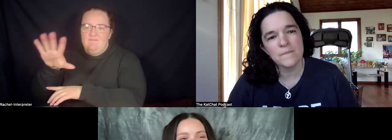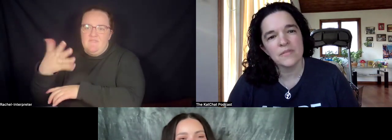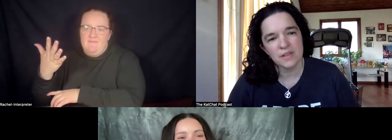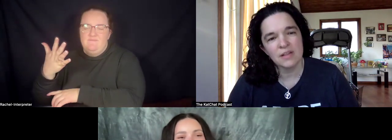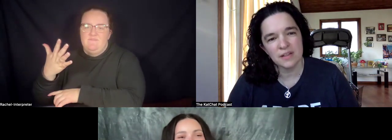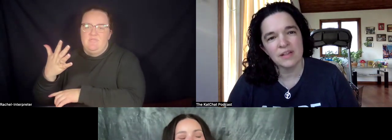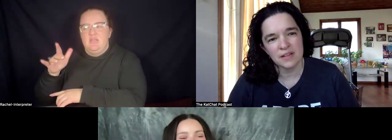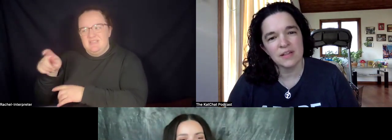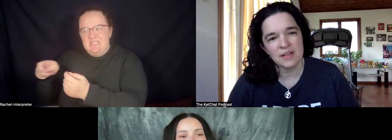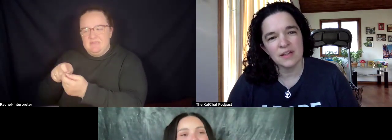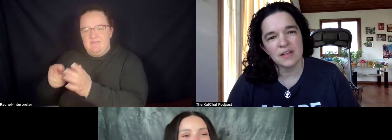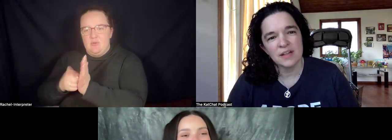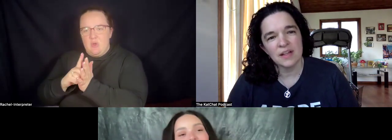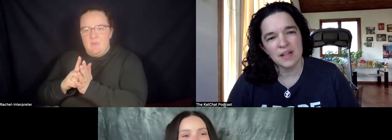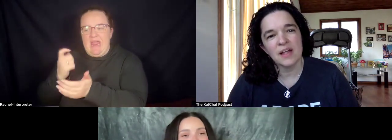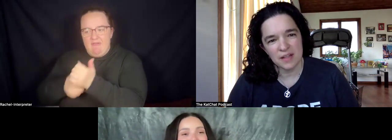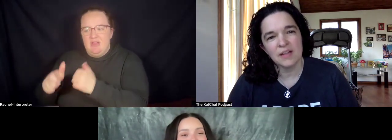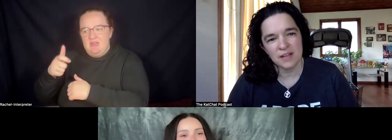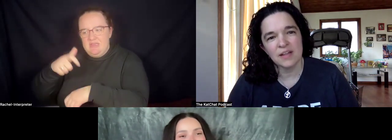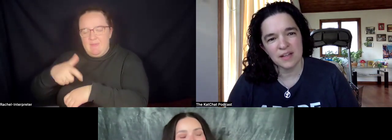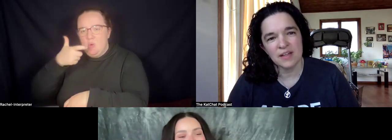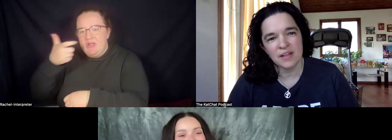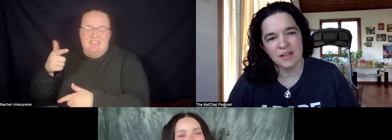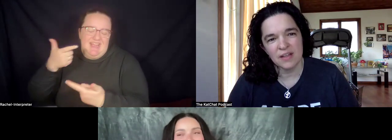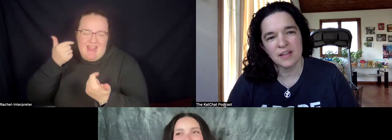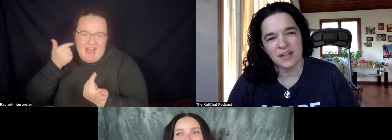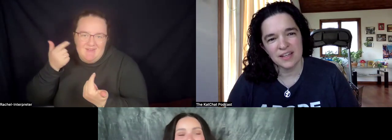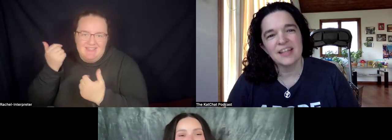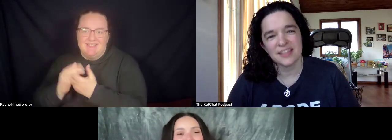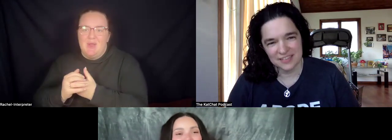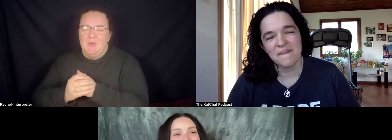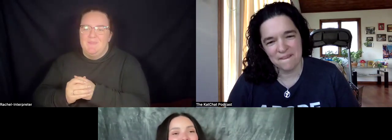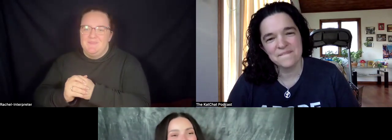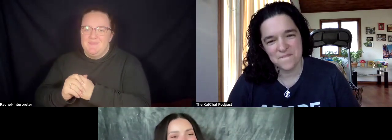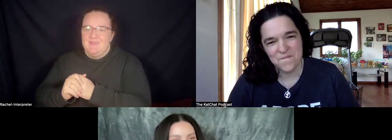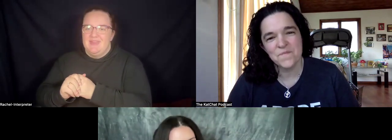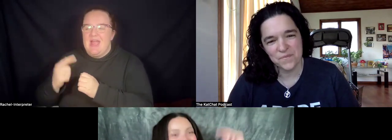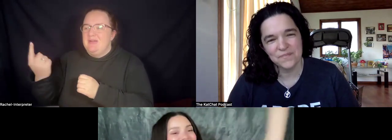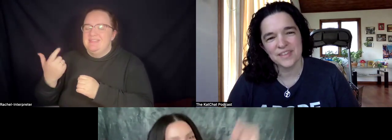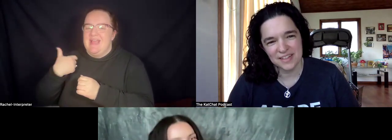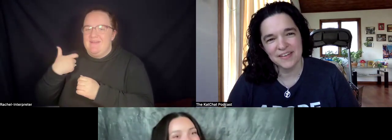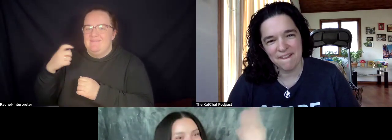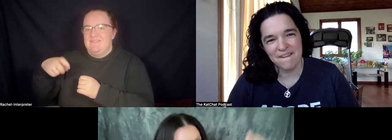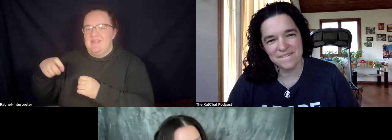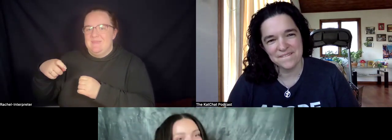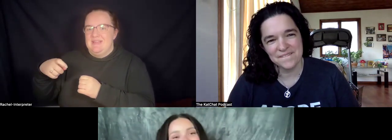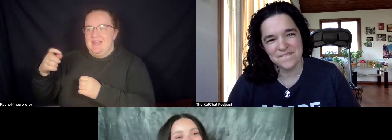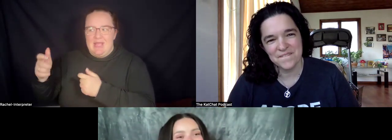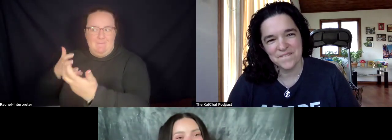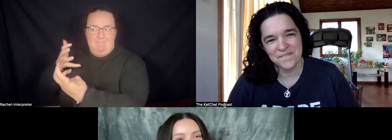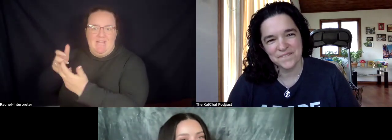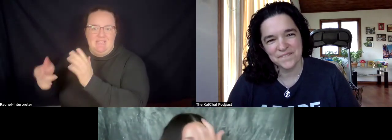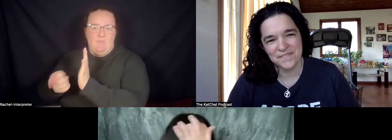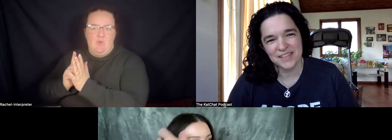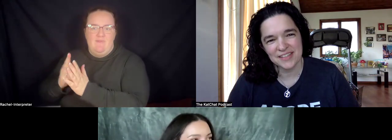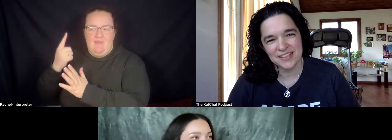moment that he every time he watches it, he laughs. And so I always have to kind of try and match that moment in the